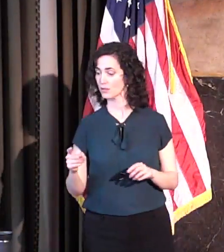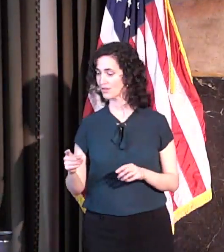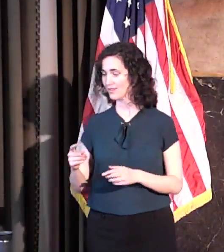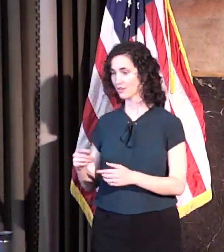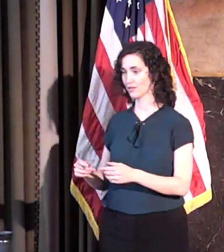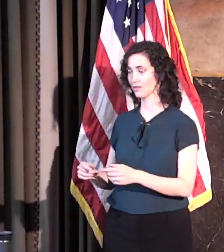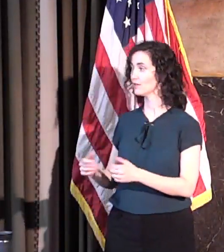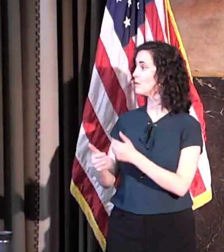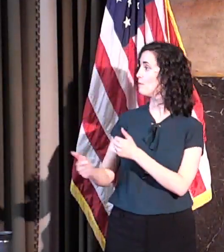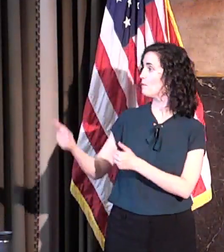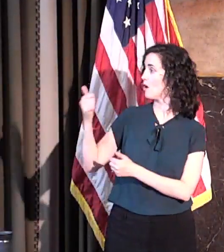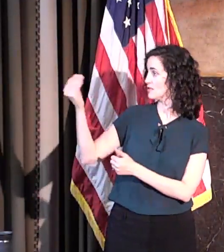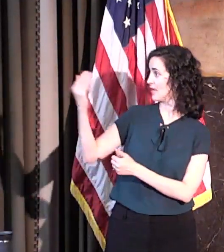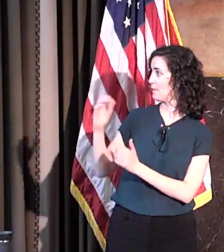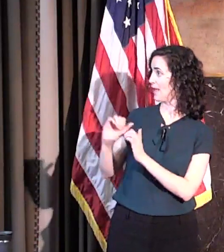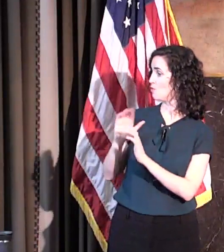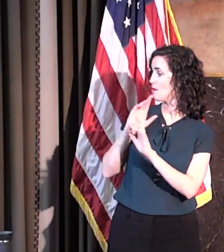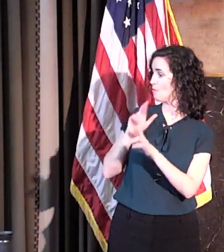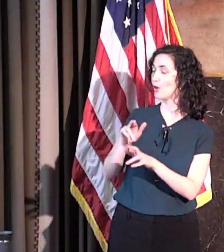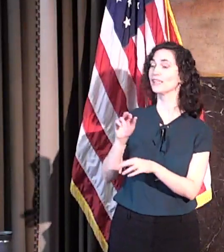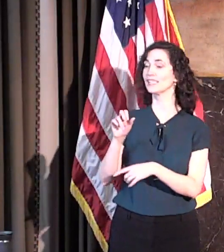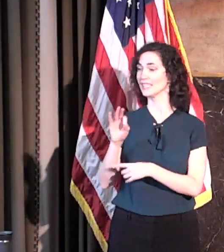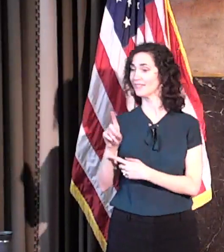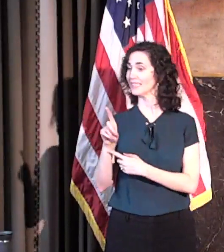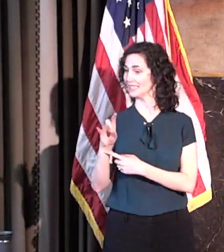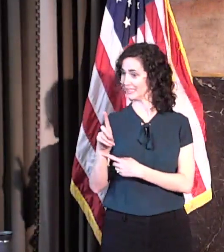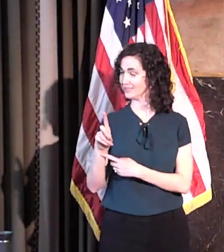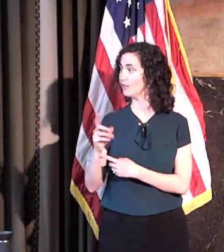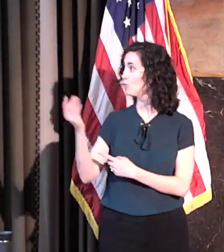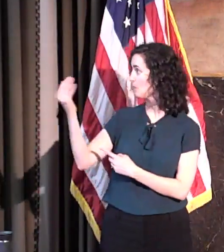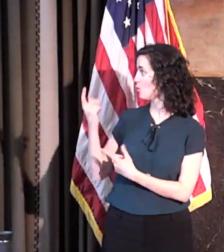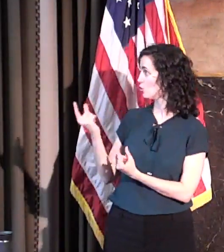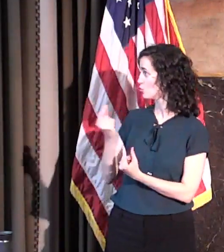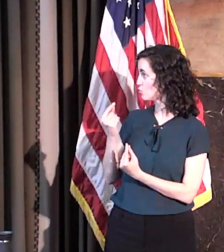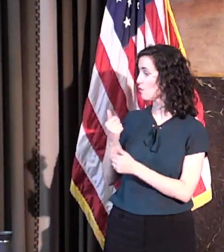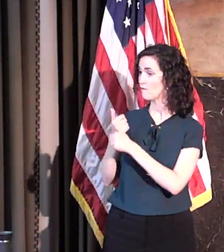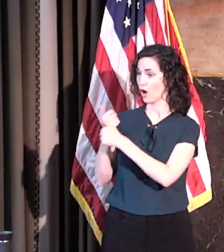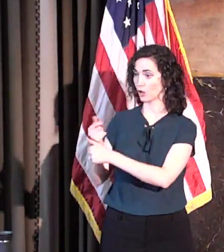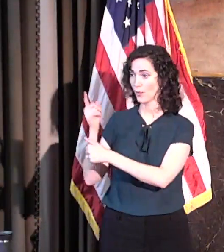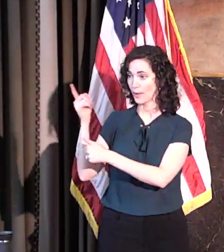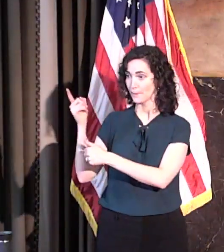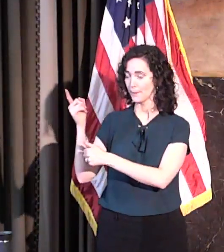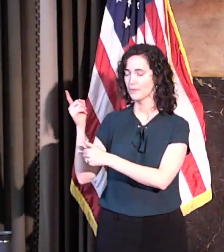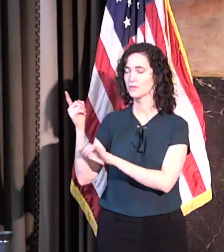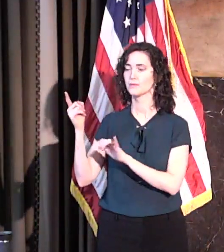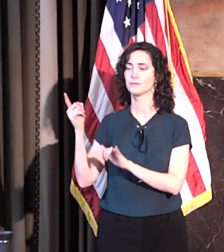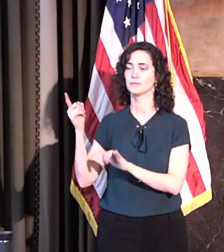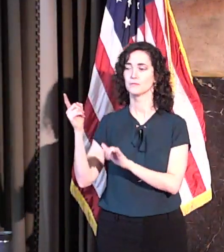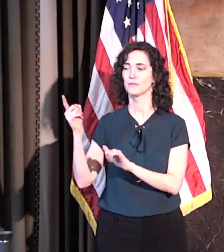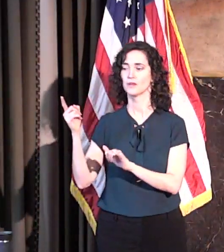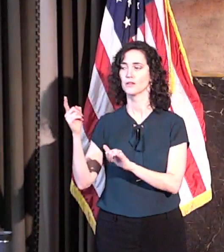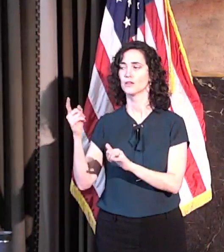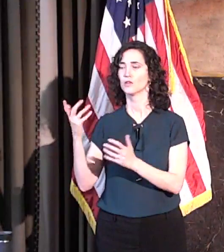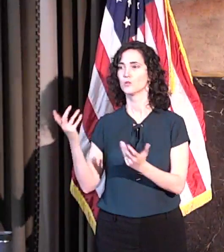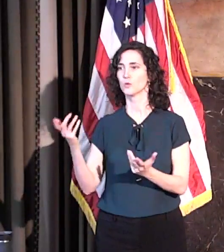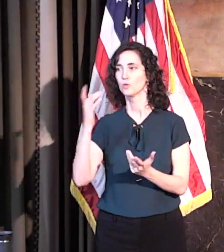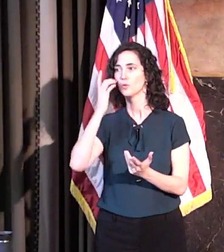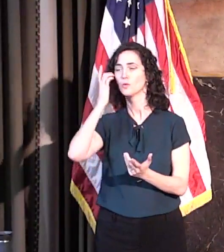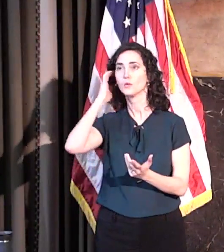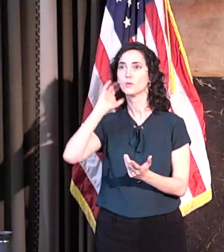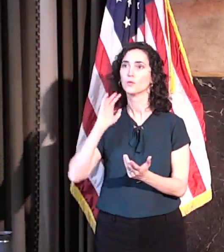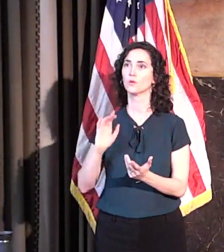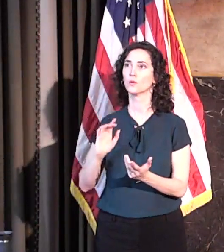his supervisor, by the person that he worked for. And so in that light, in the grand scheme of things, do